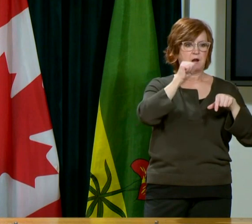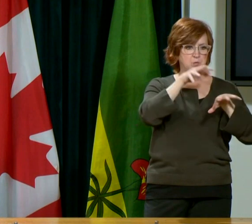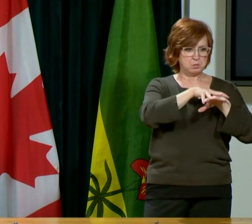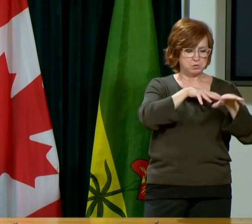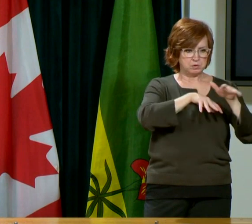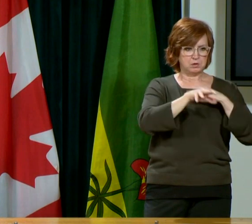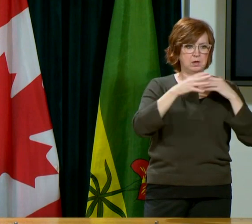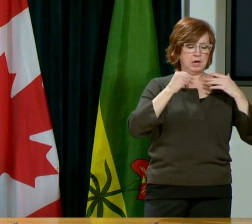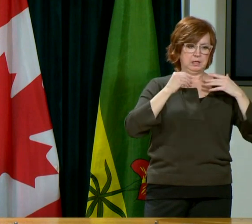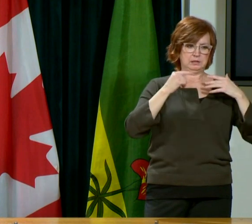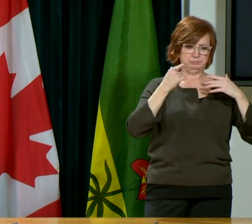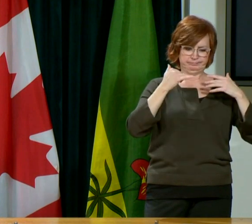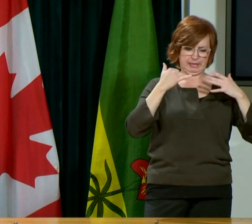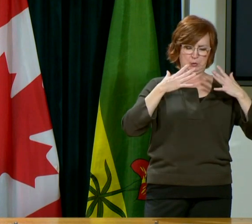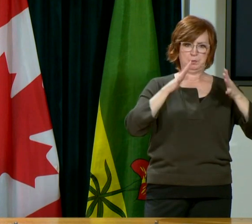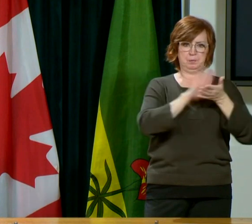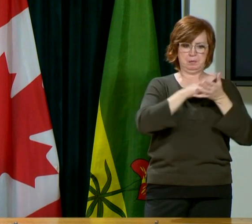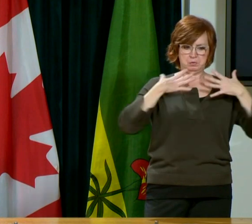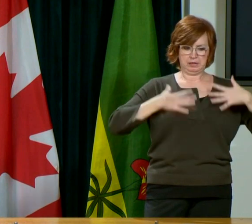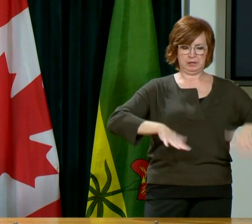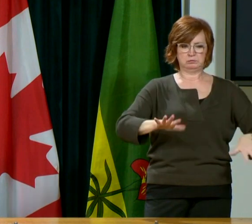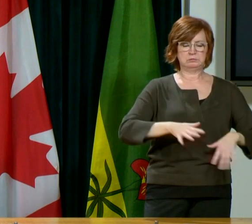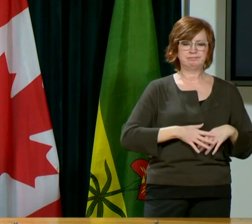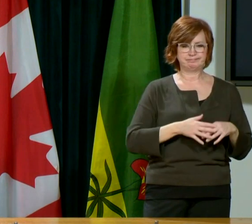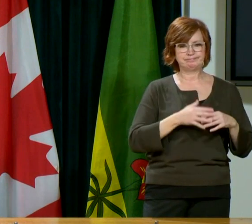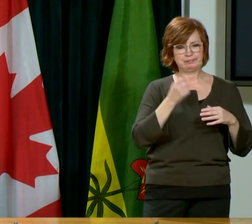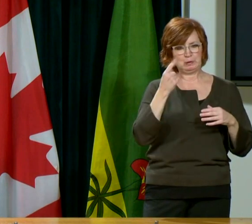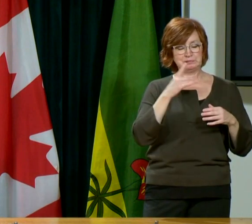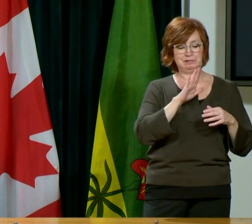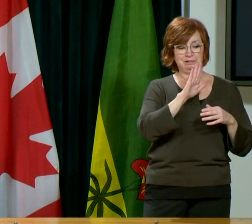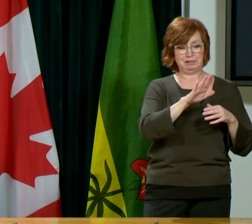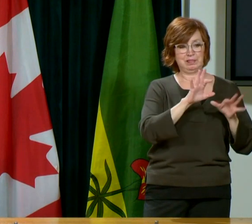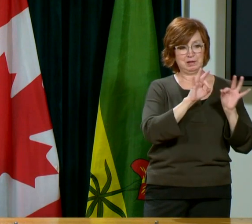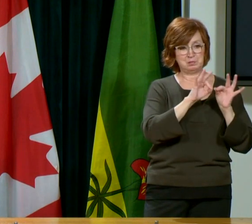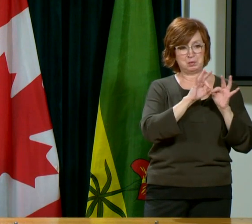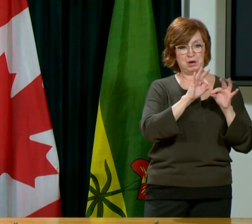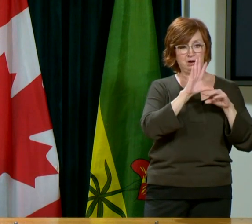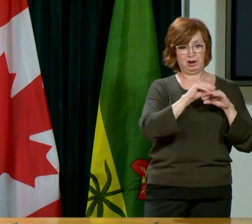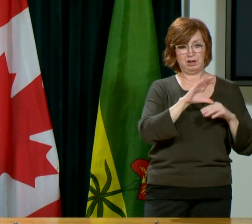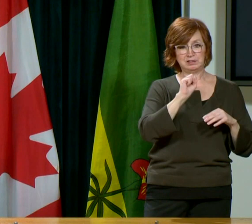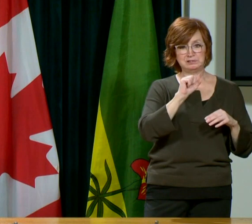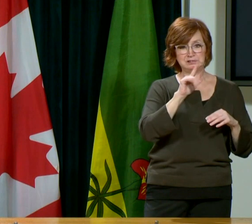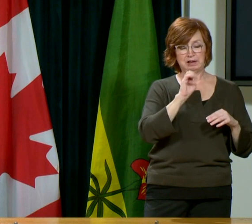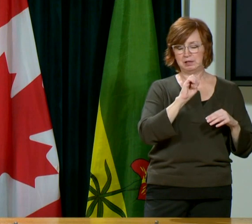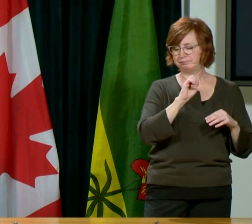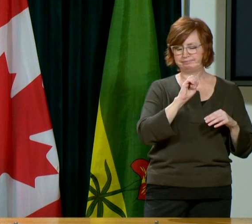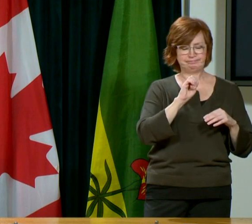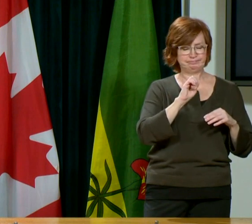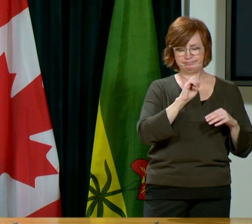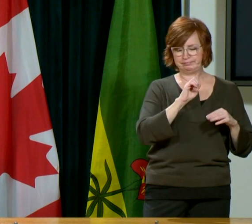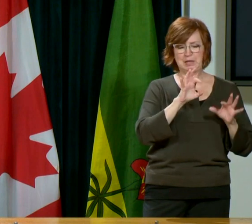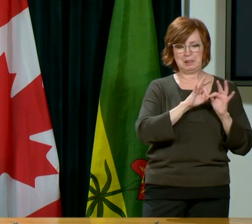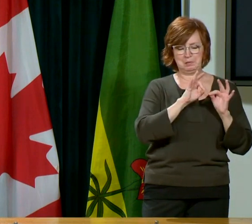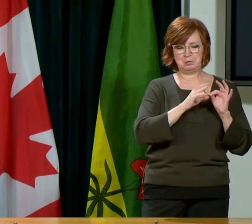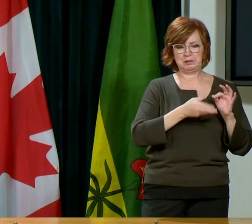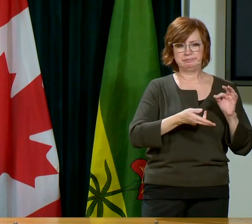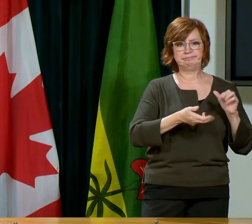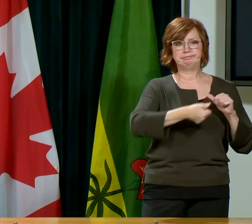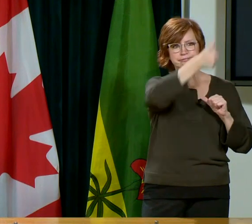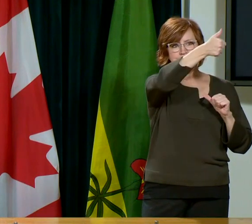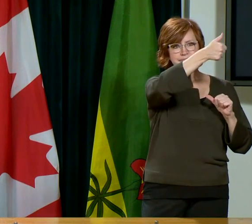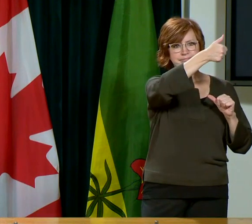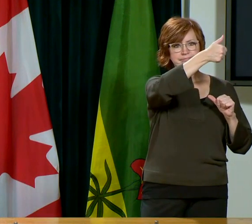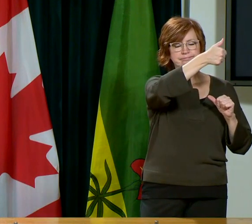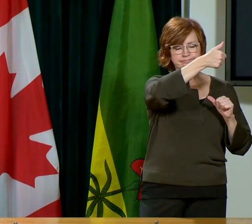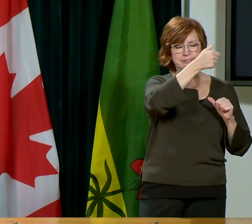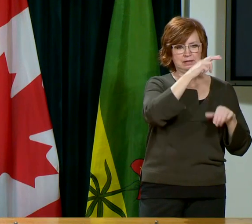prices we would normally, given the global issues around access to PPE. Certainly, we haven't got a